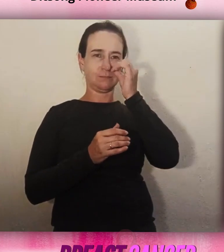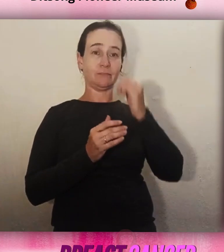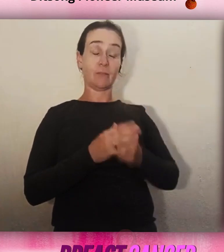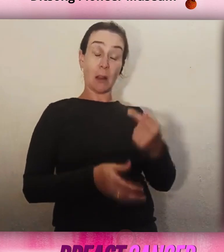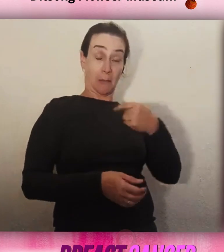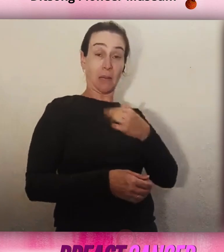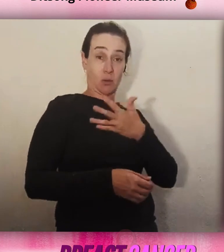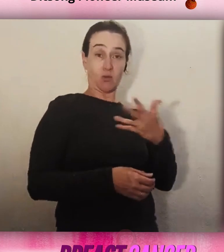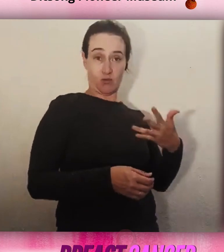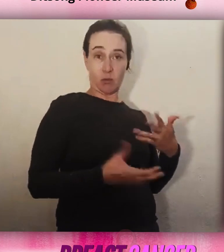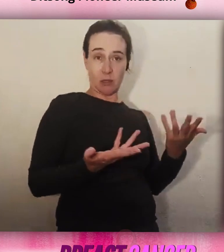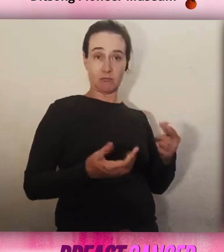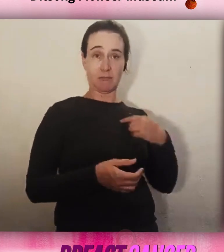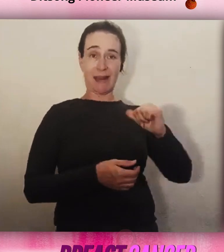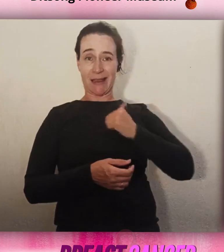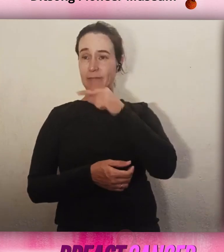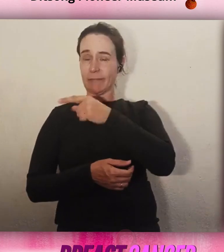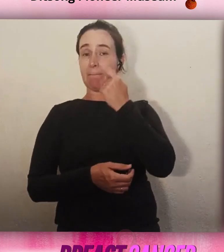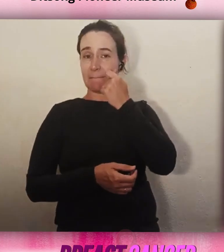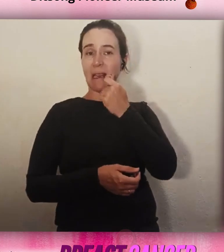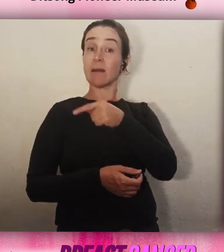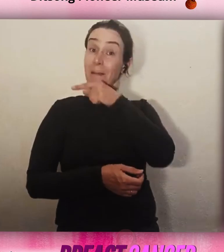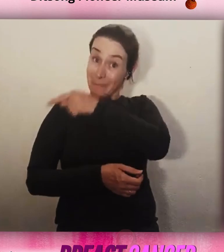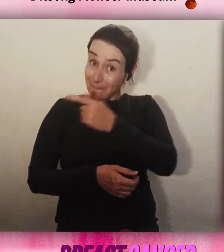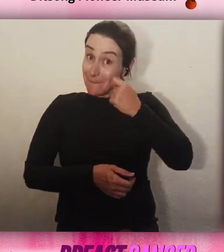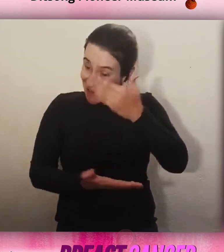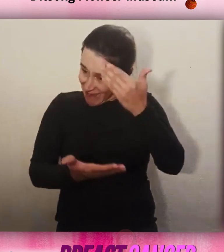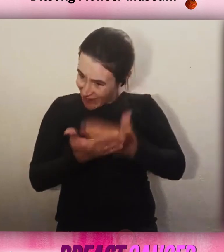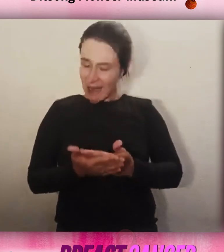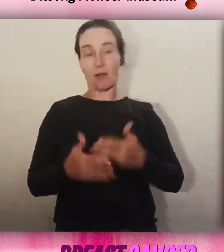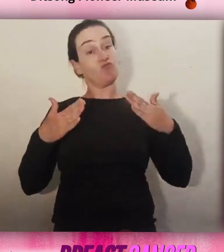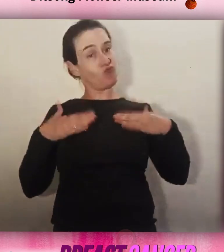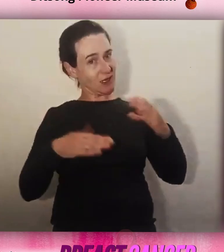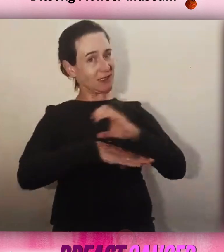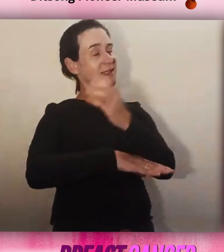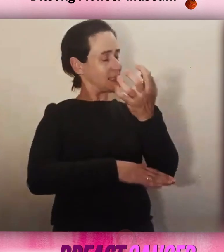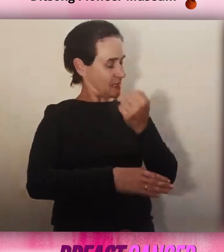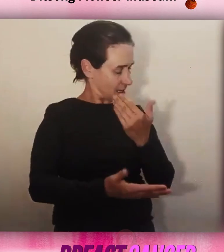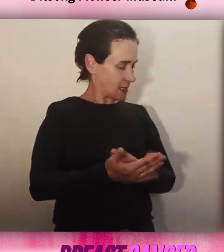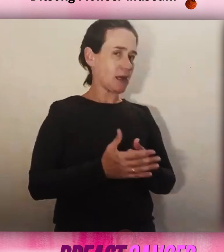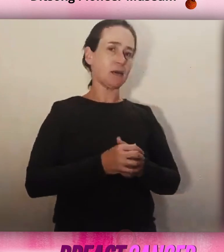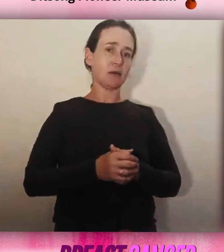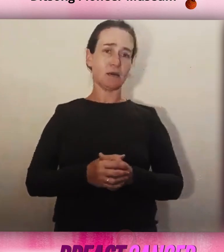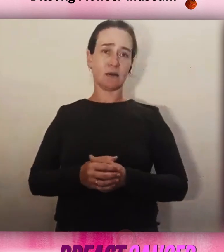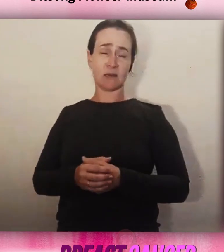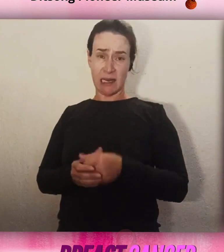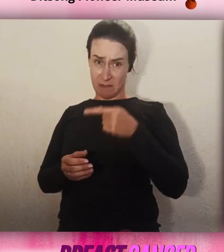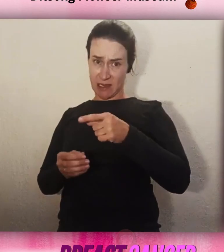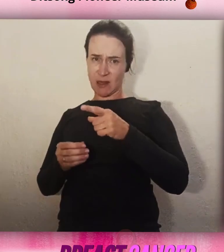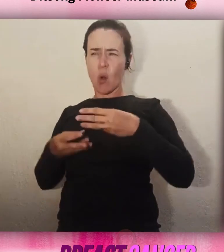as I've said, I'm a woman. Yeah. You know, my husband is a man. Men can also get, as I've Yeah. also mentioned earlier. Yeah.